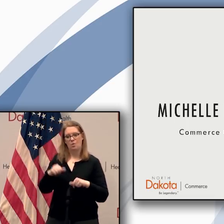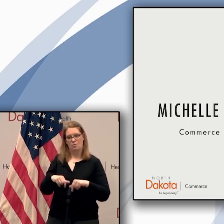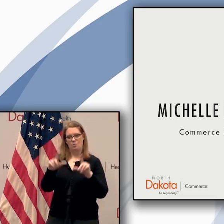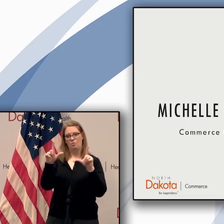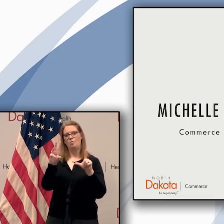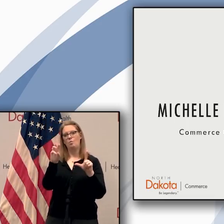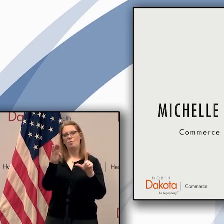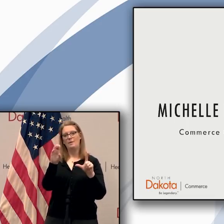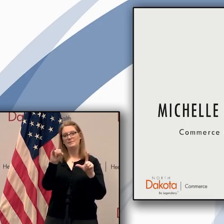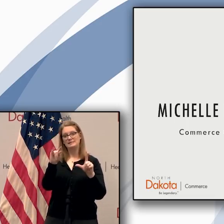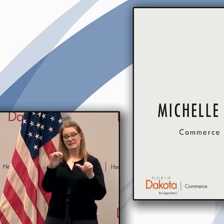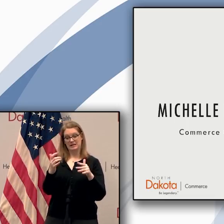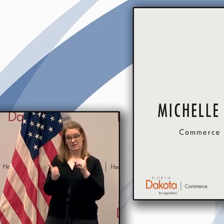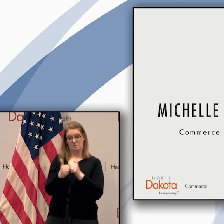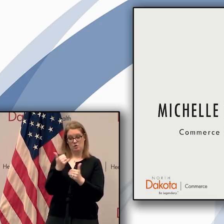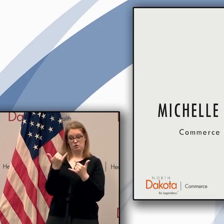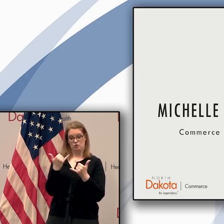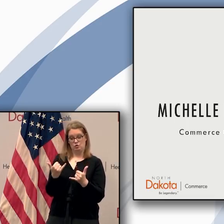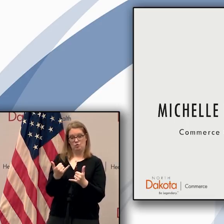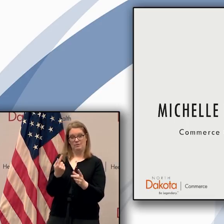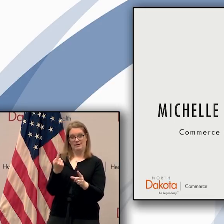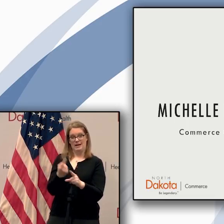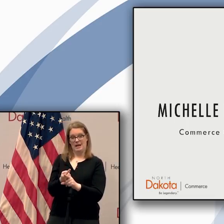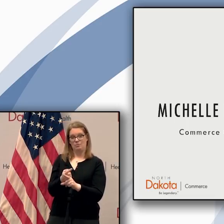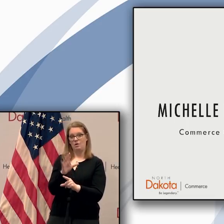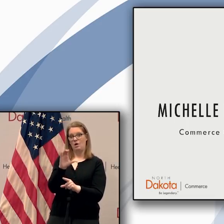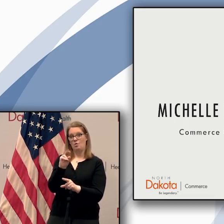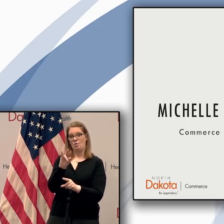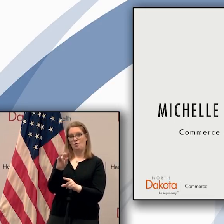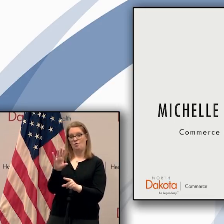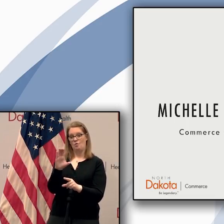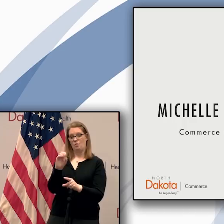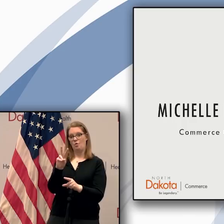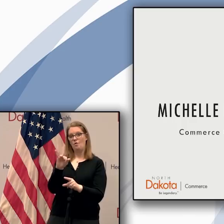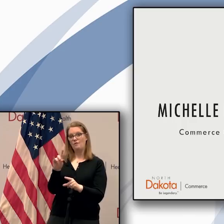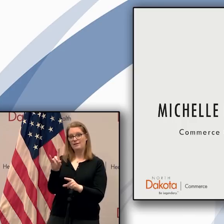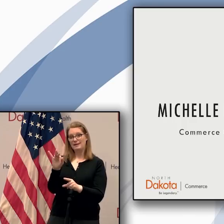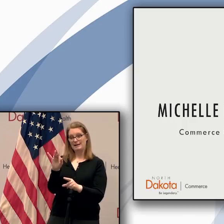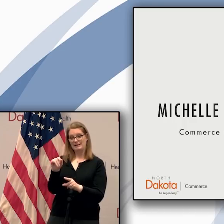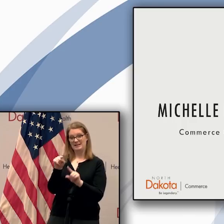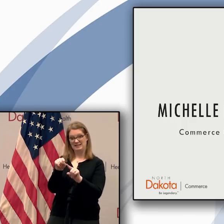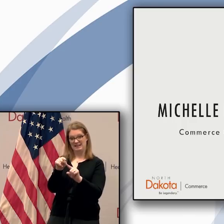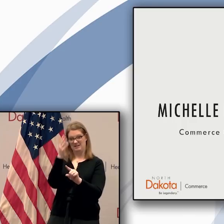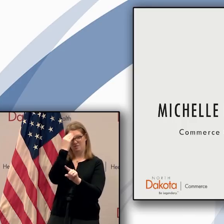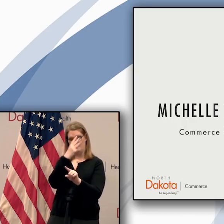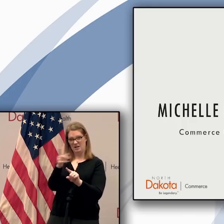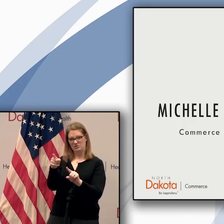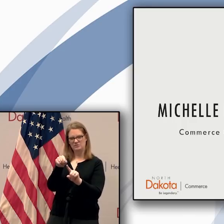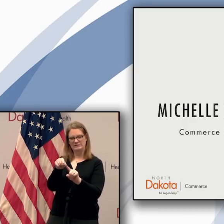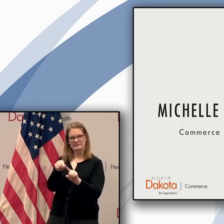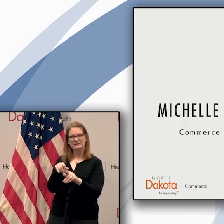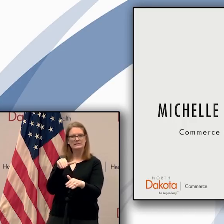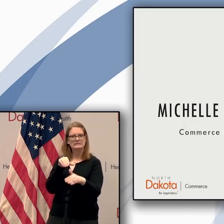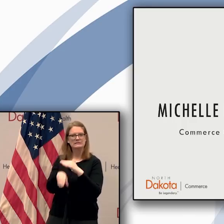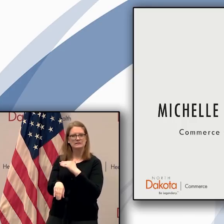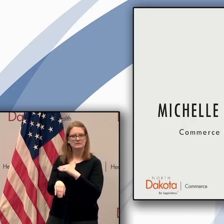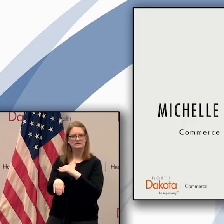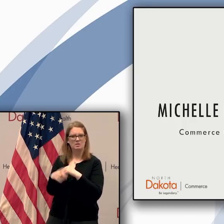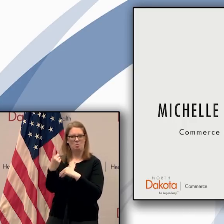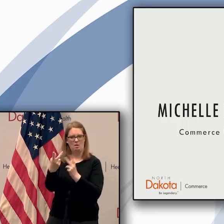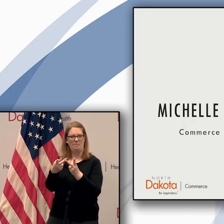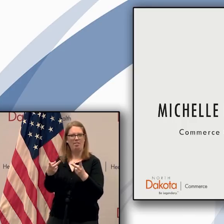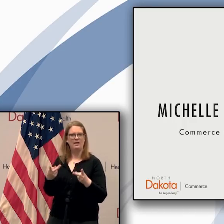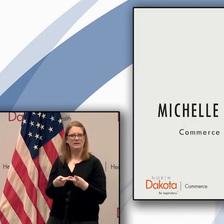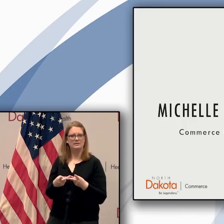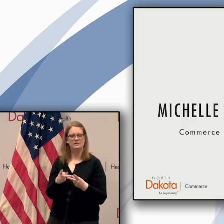website so that the most current, accurate COVID-19 related resources for businesses can be accessed in one place. These